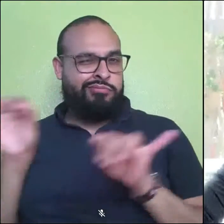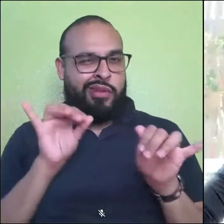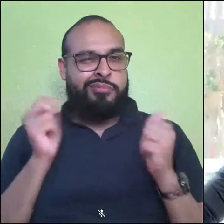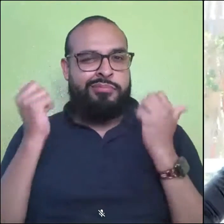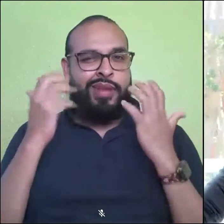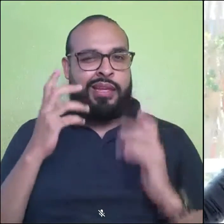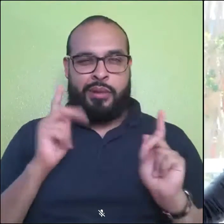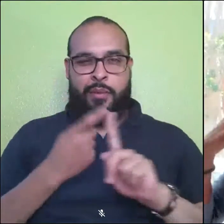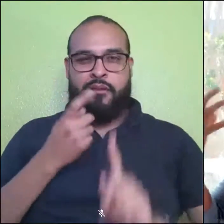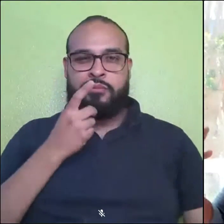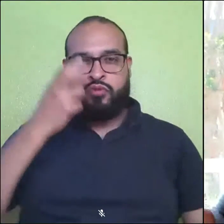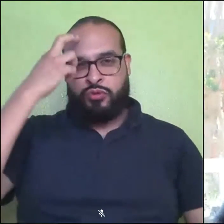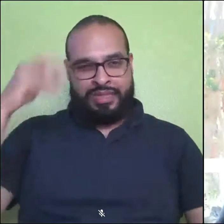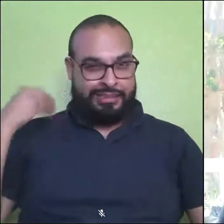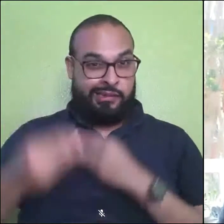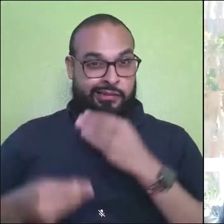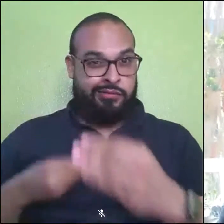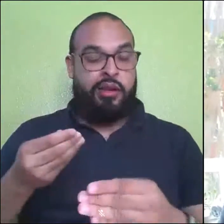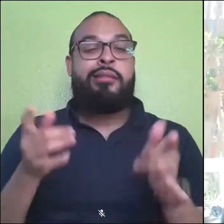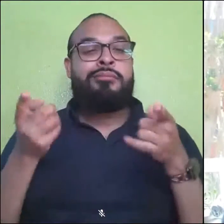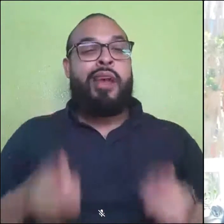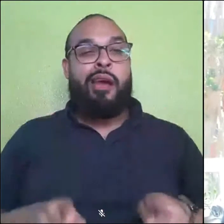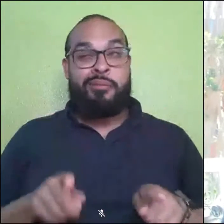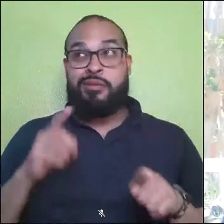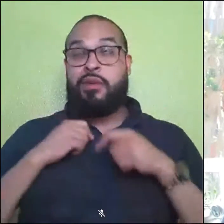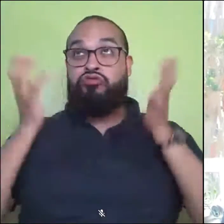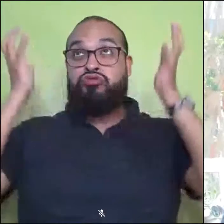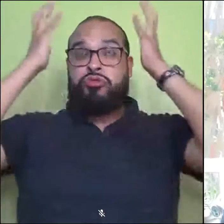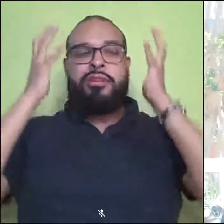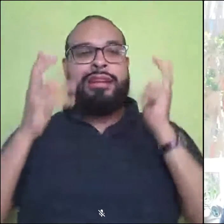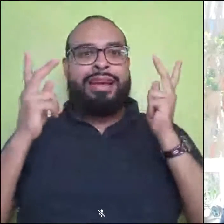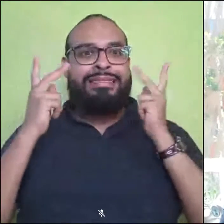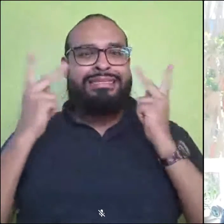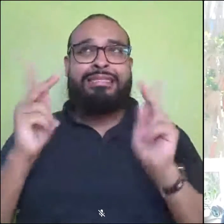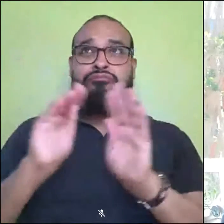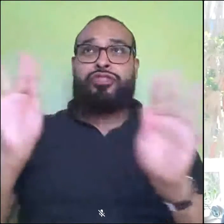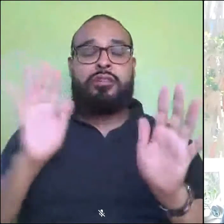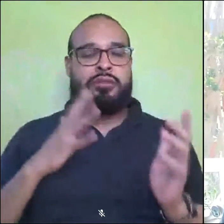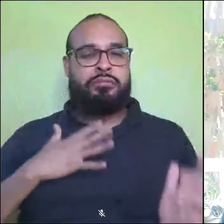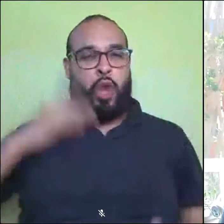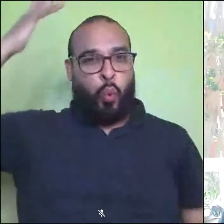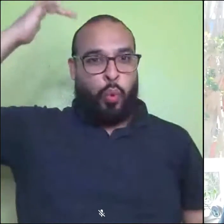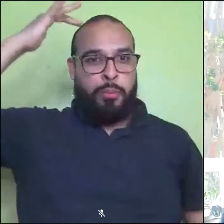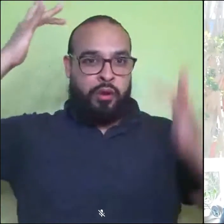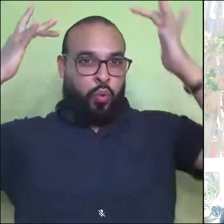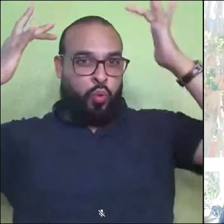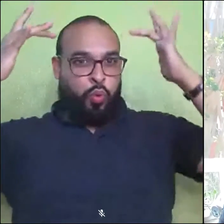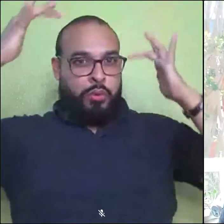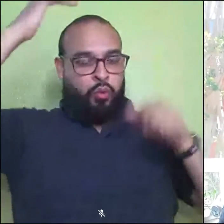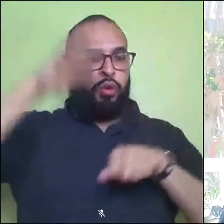in that transition of my hairstyle, my bald spots were more present, and I didn't even know that. And so when I walked into the